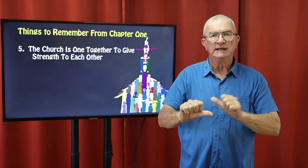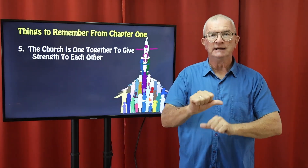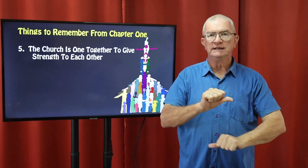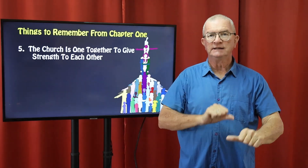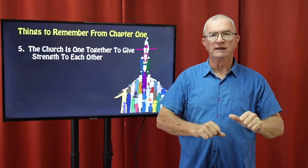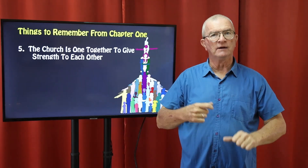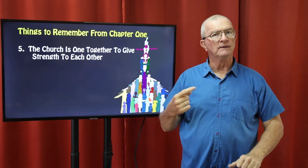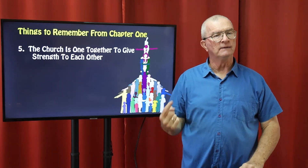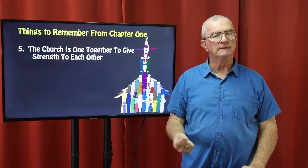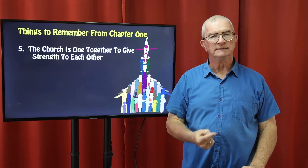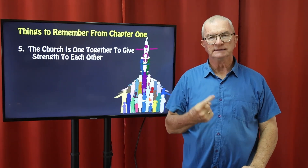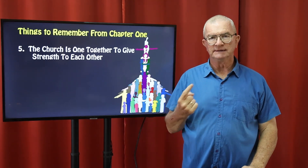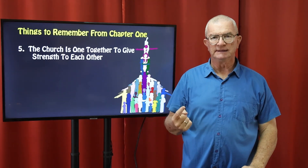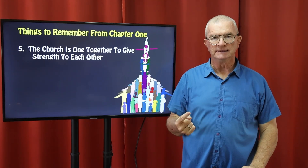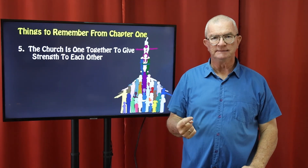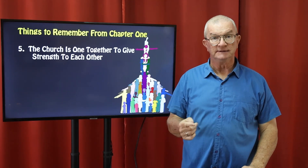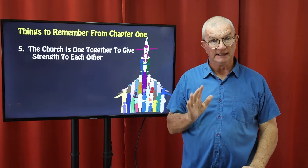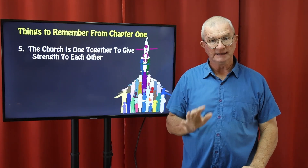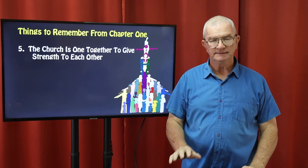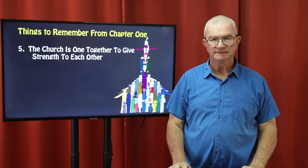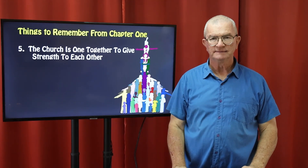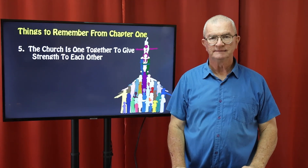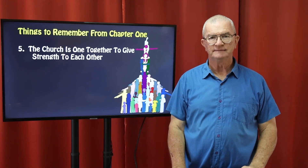encouraging each other and helping each other always.